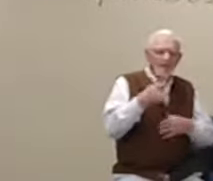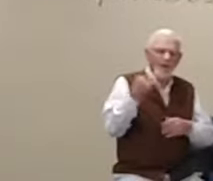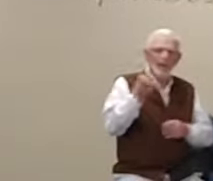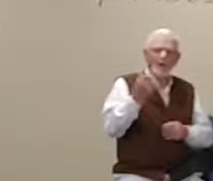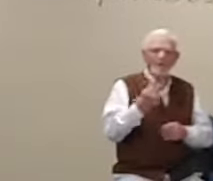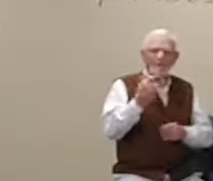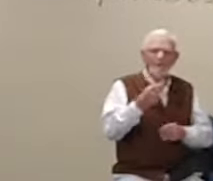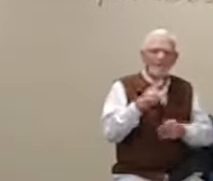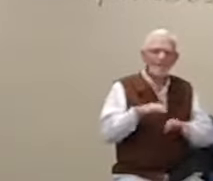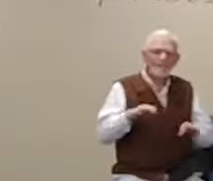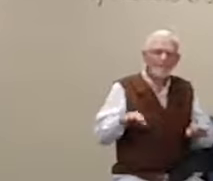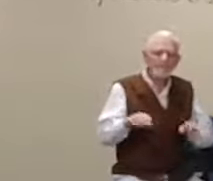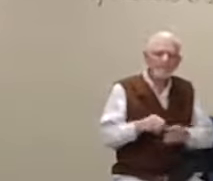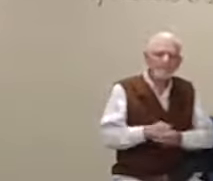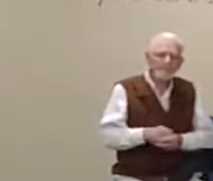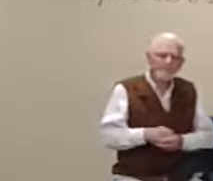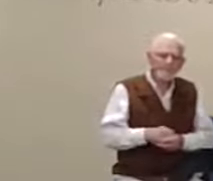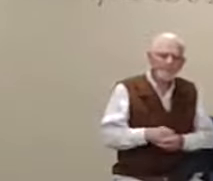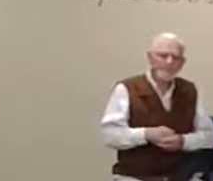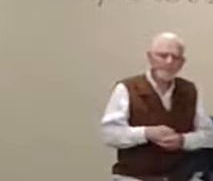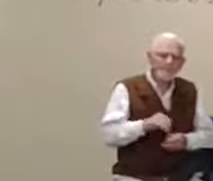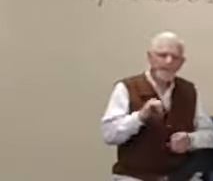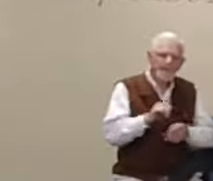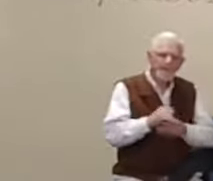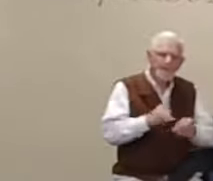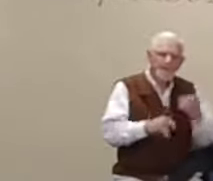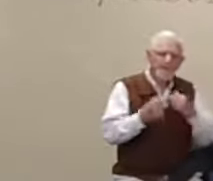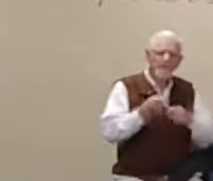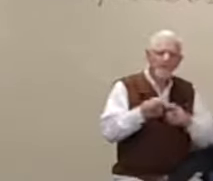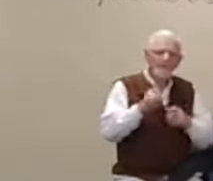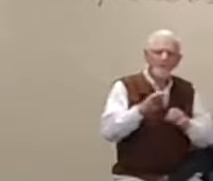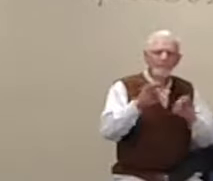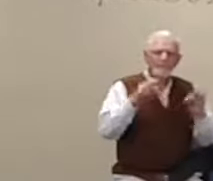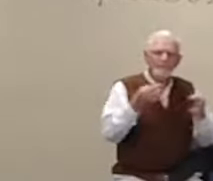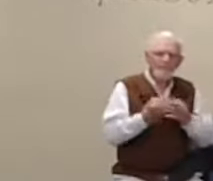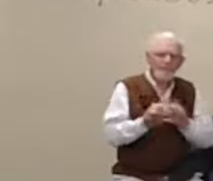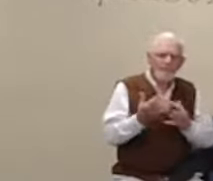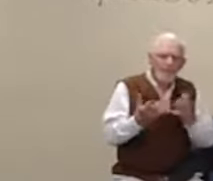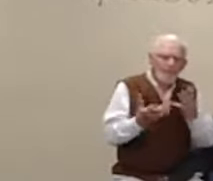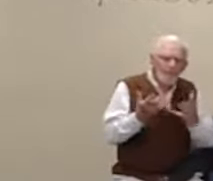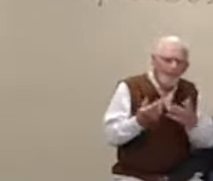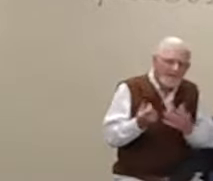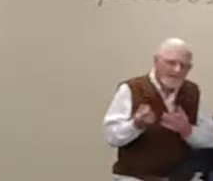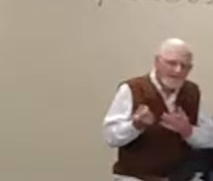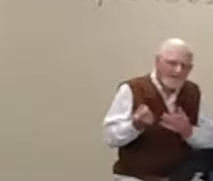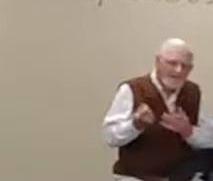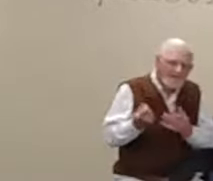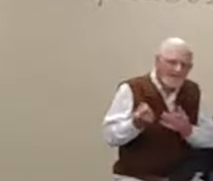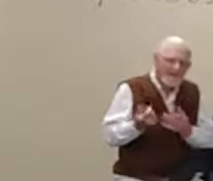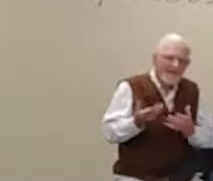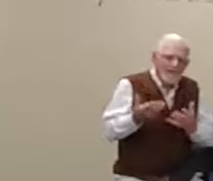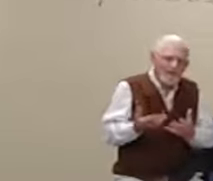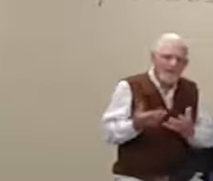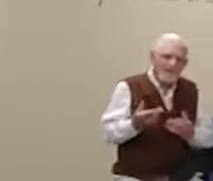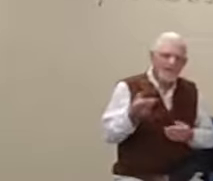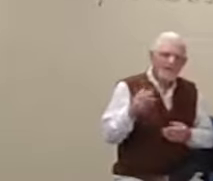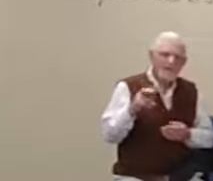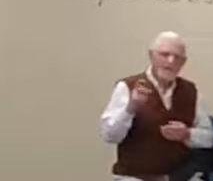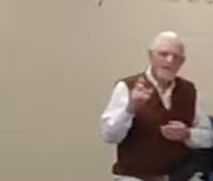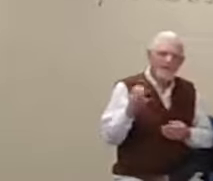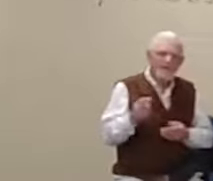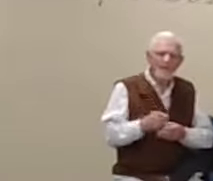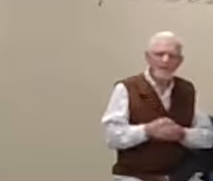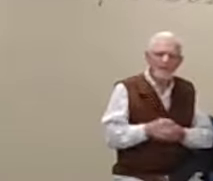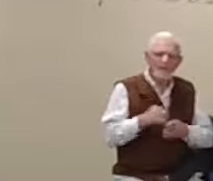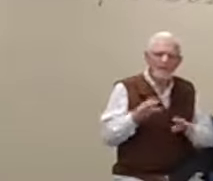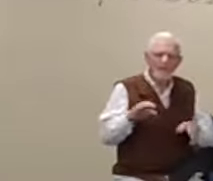the kids that come from a family where, you know, maybe it's just a little bit heavy-handed. Because the